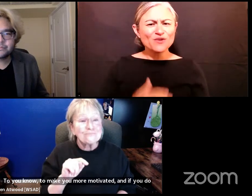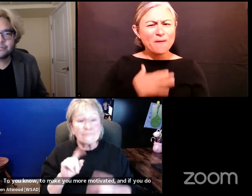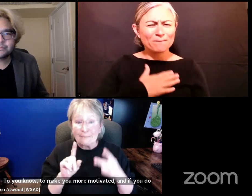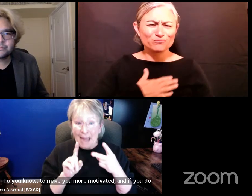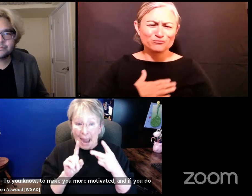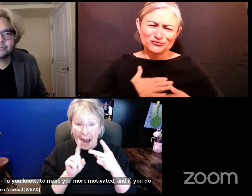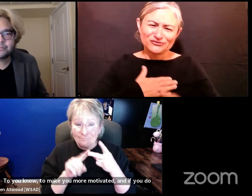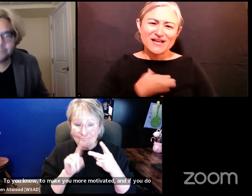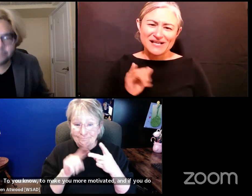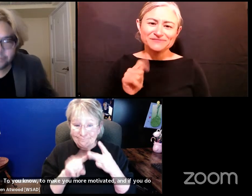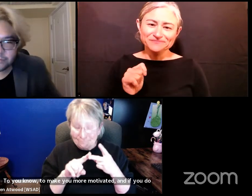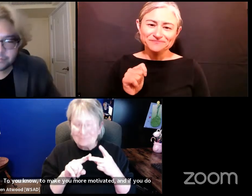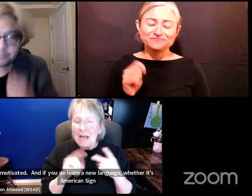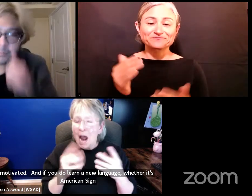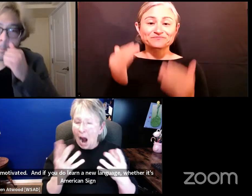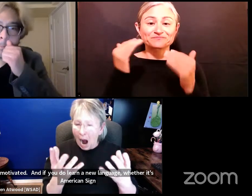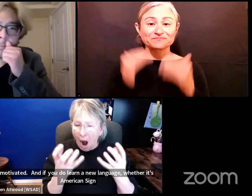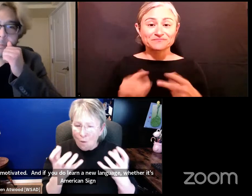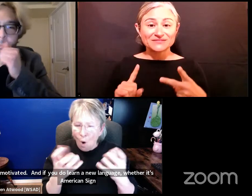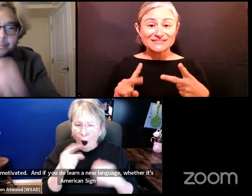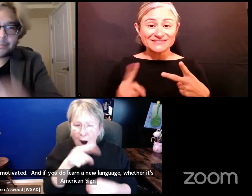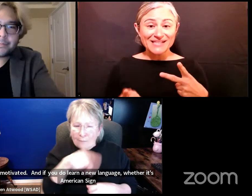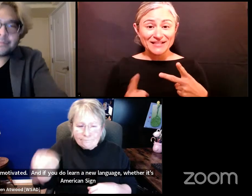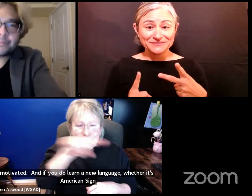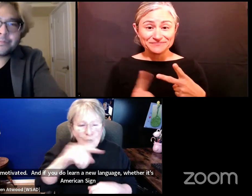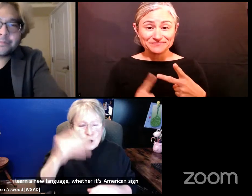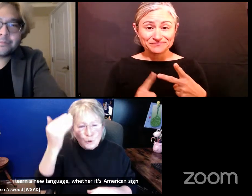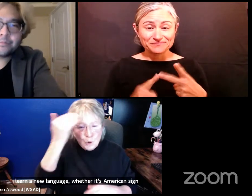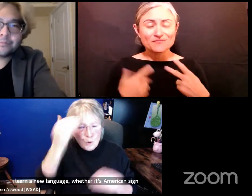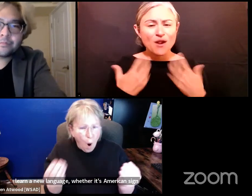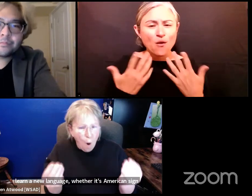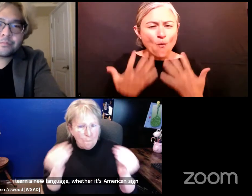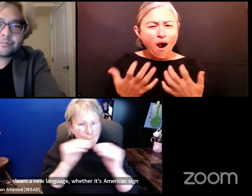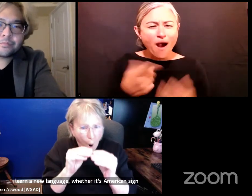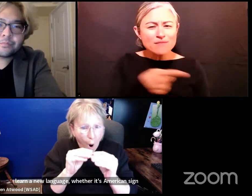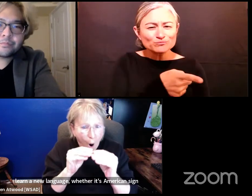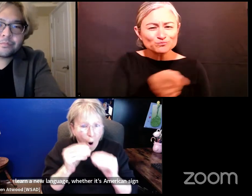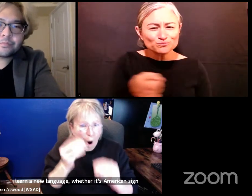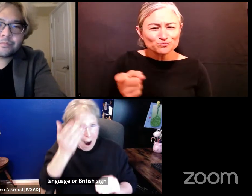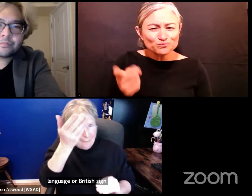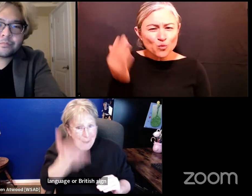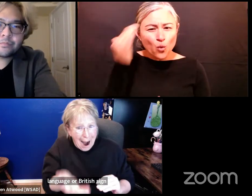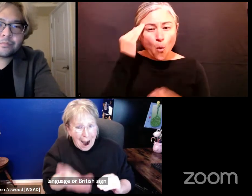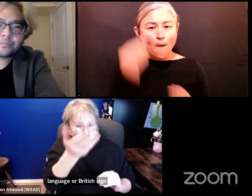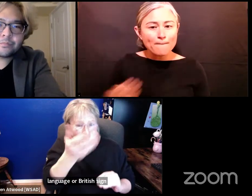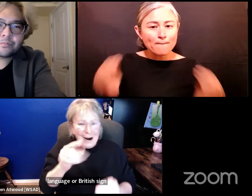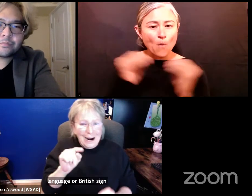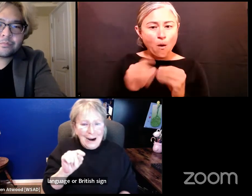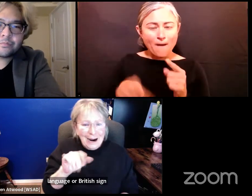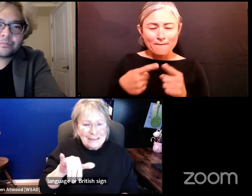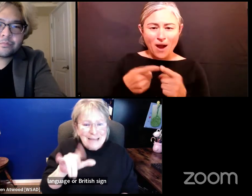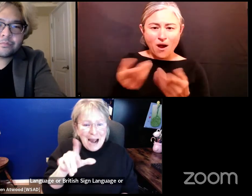so much for that. I appreciate it. And then secondly, I really want all of you to be